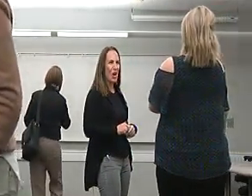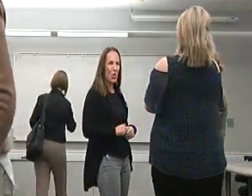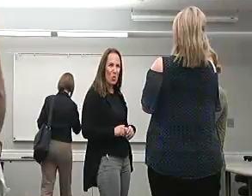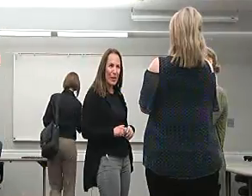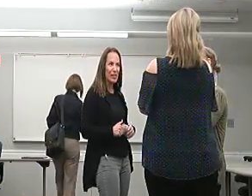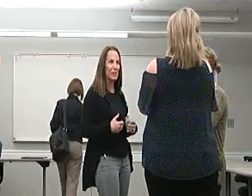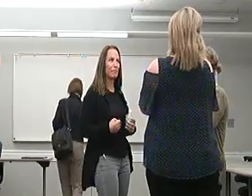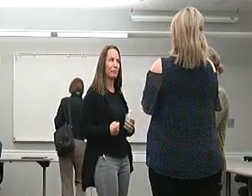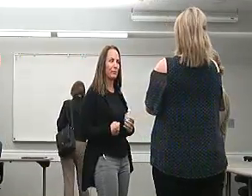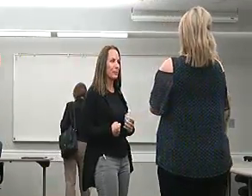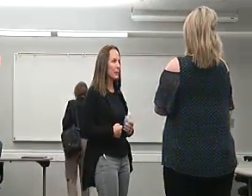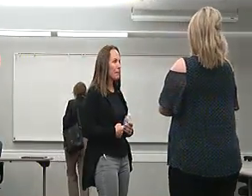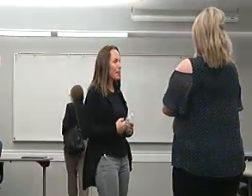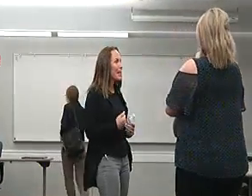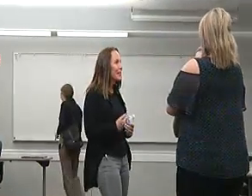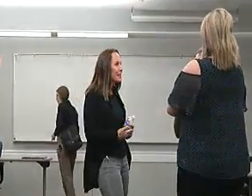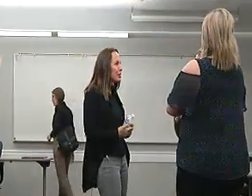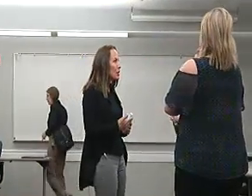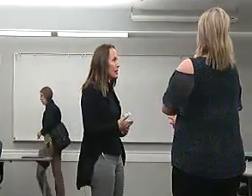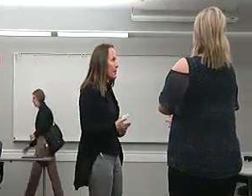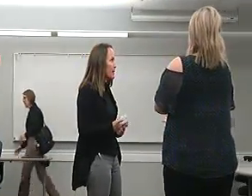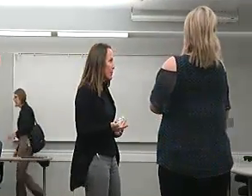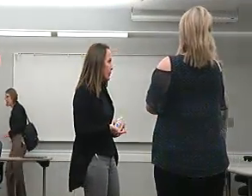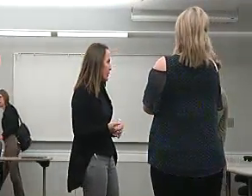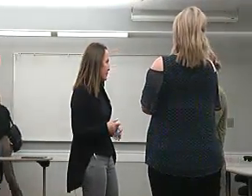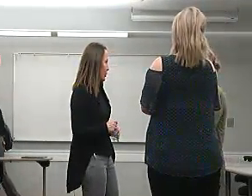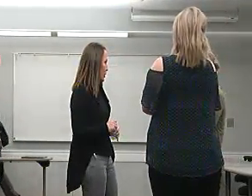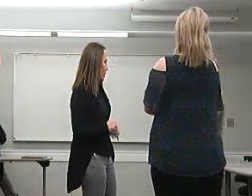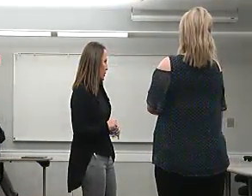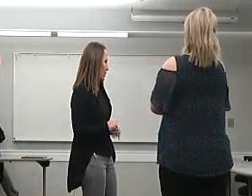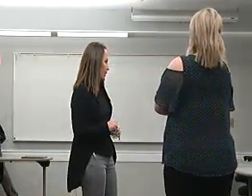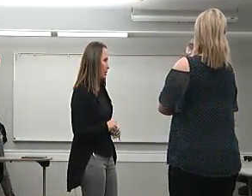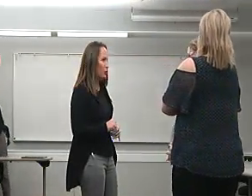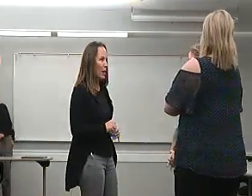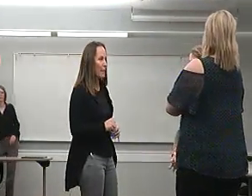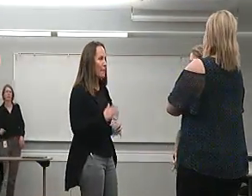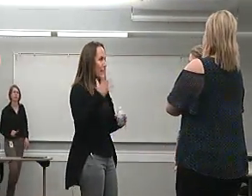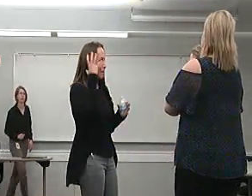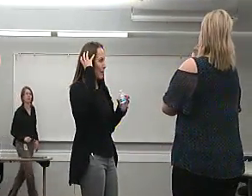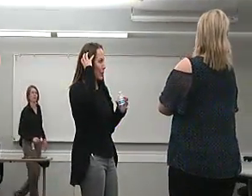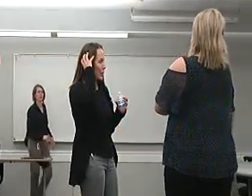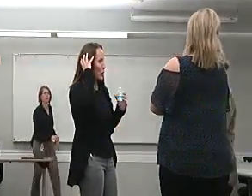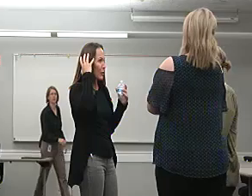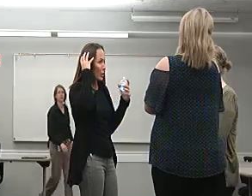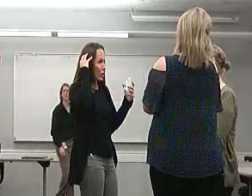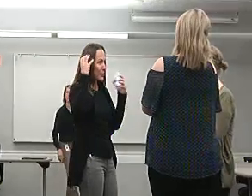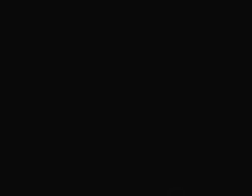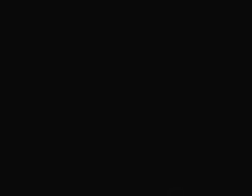absolutely. Happy to be here. Yes. What's your name? Katie. Katie. My name's Cody.